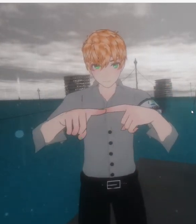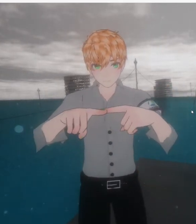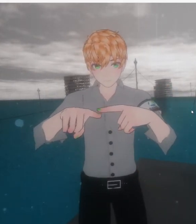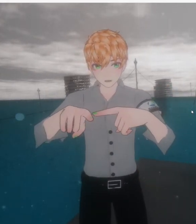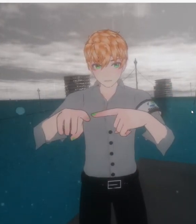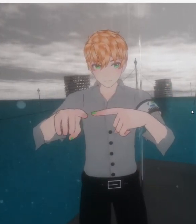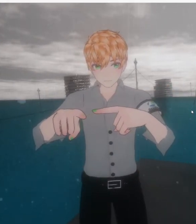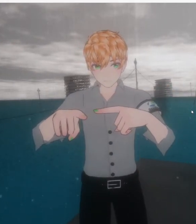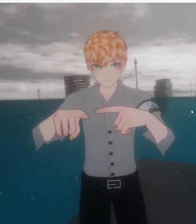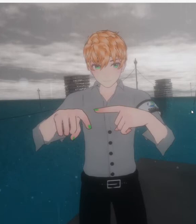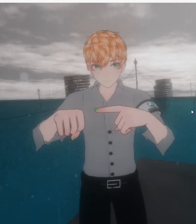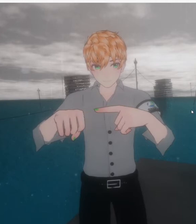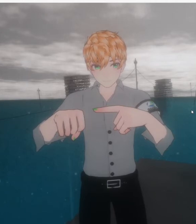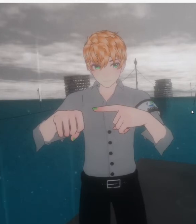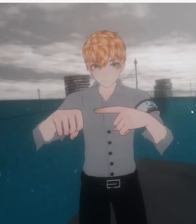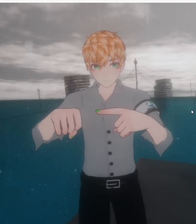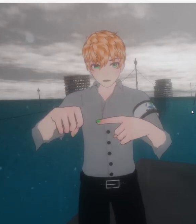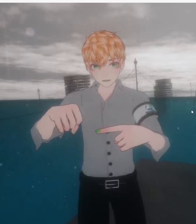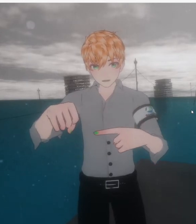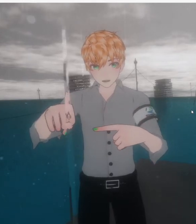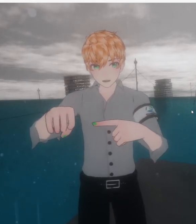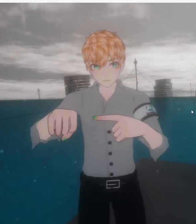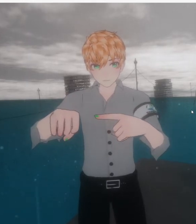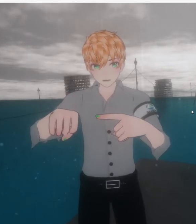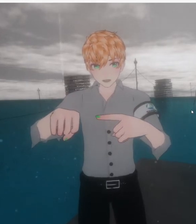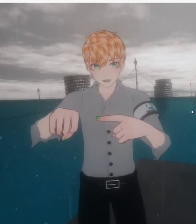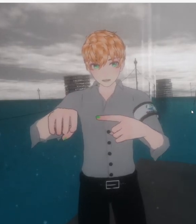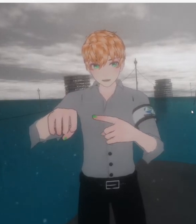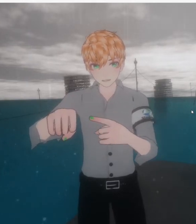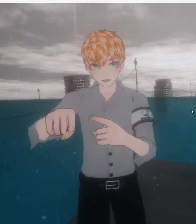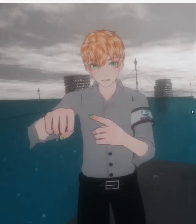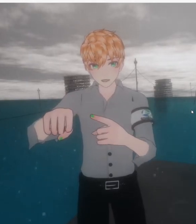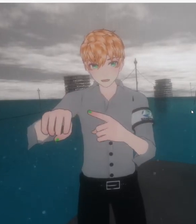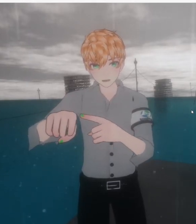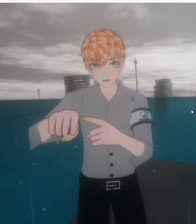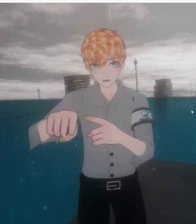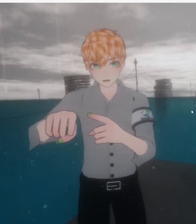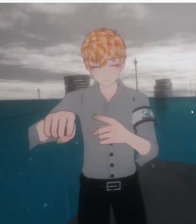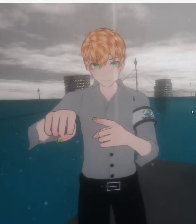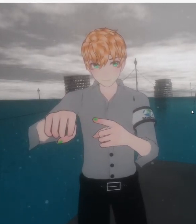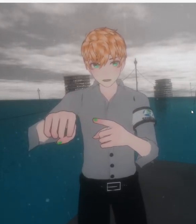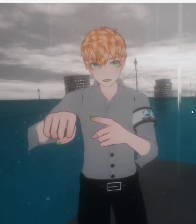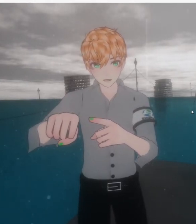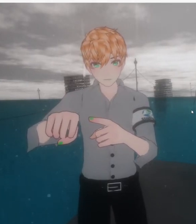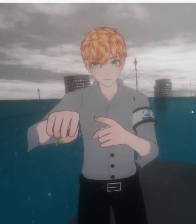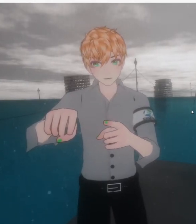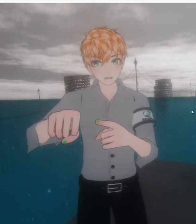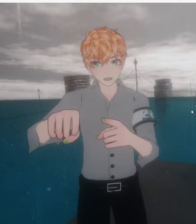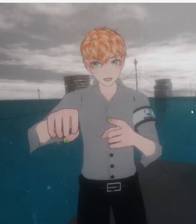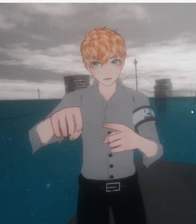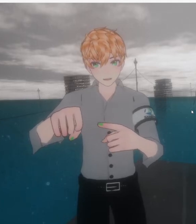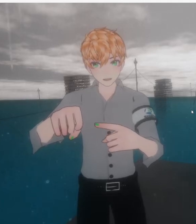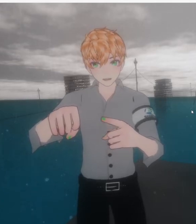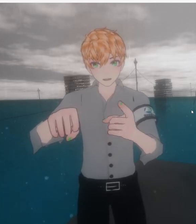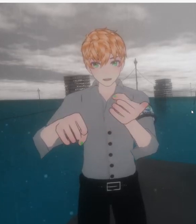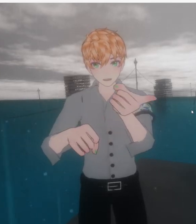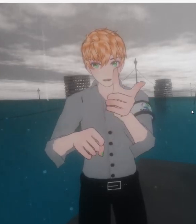like, where is it? Yeah. So I got some space up here. I got like 1.5 inches of space that you just cannot